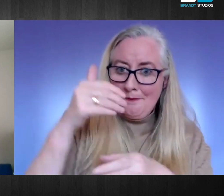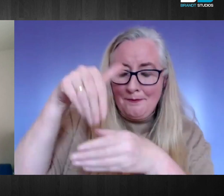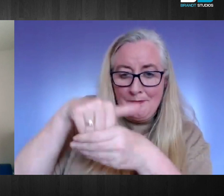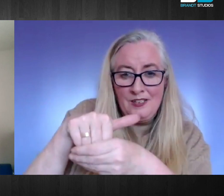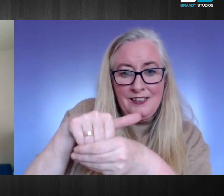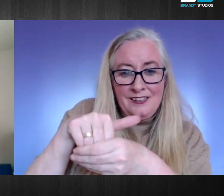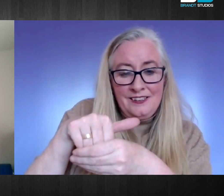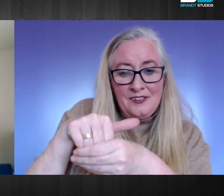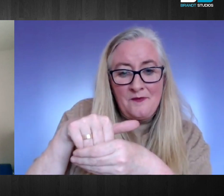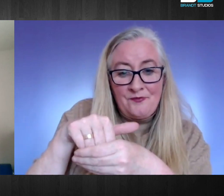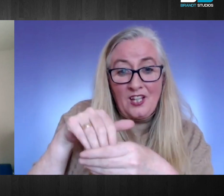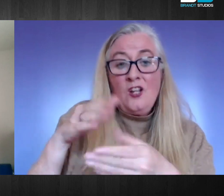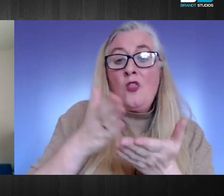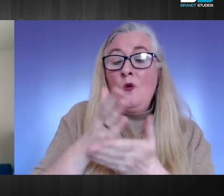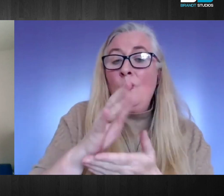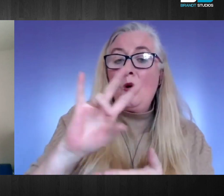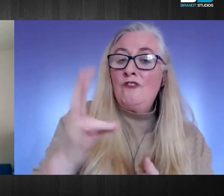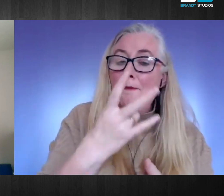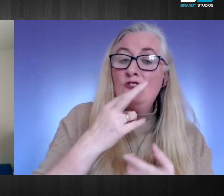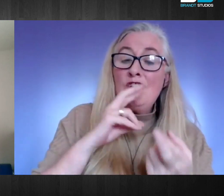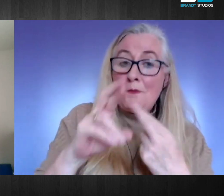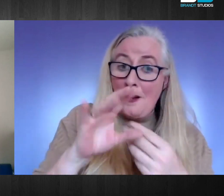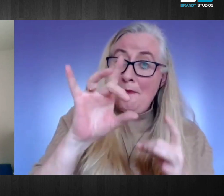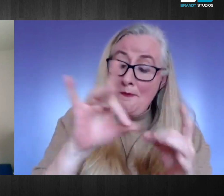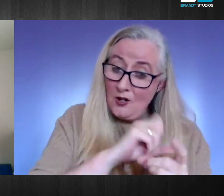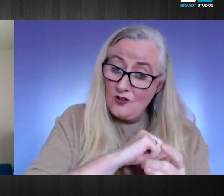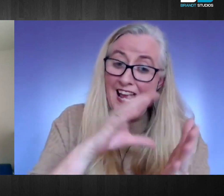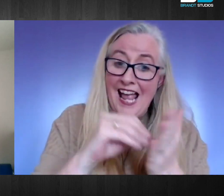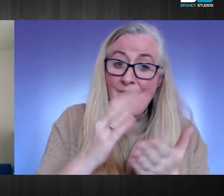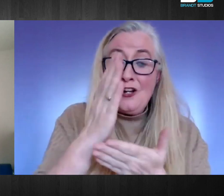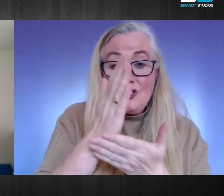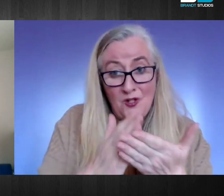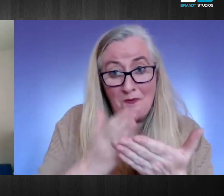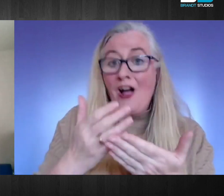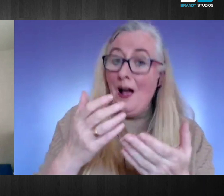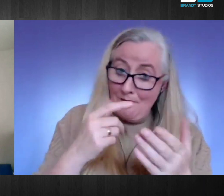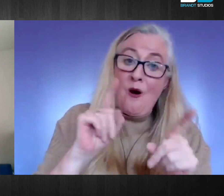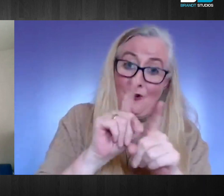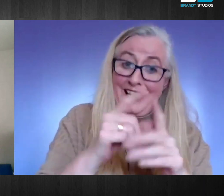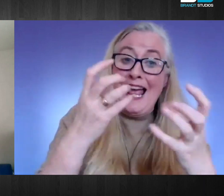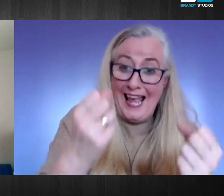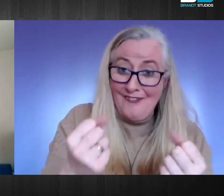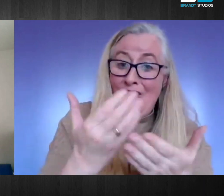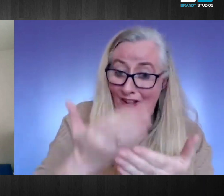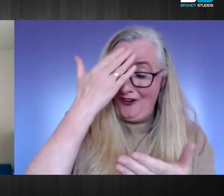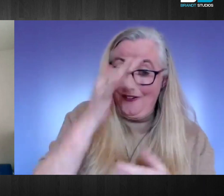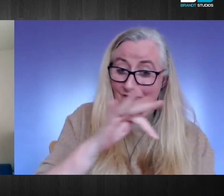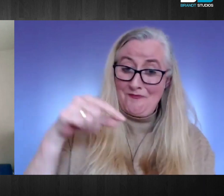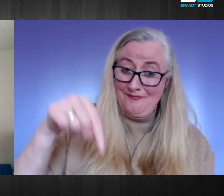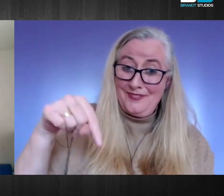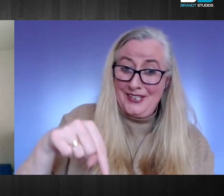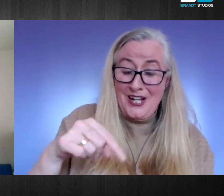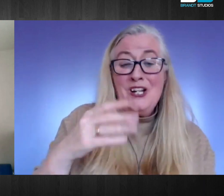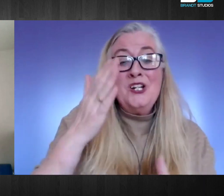response call. That there is some learning from that, to say maybe there were parts of it that were a little